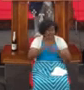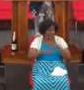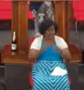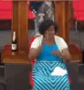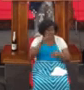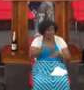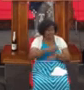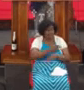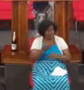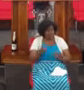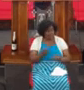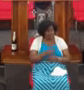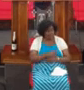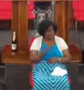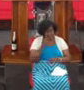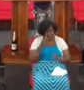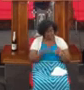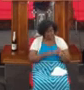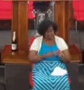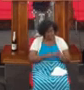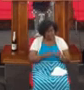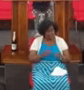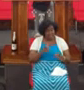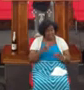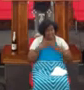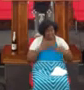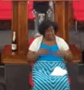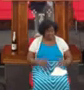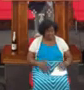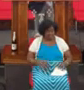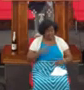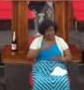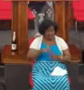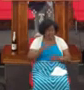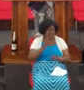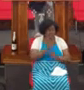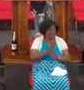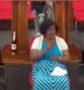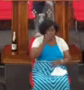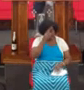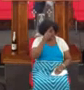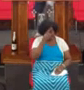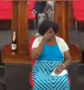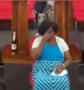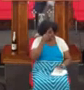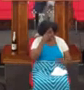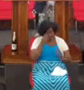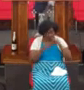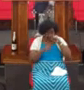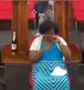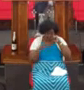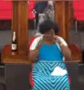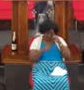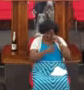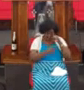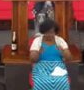they see you sinning and clothed in your right mind. Because you met